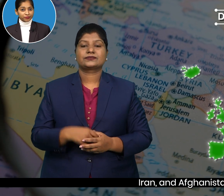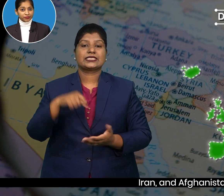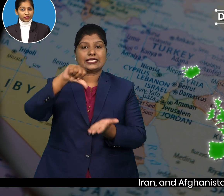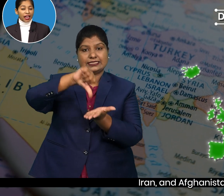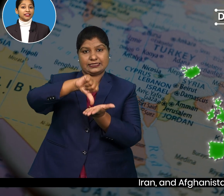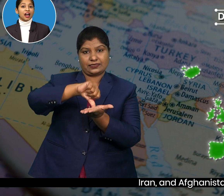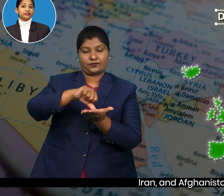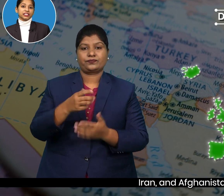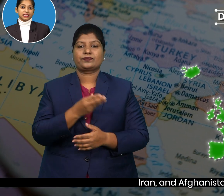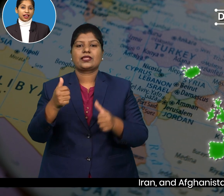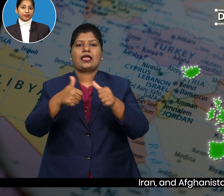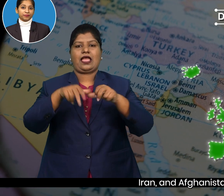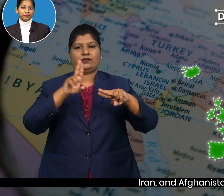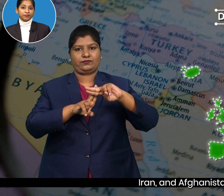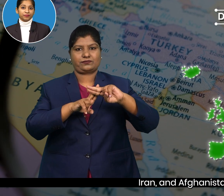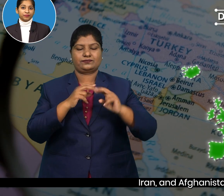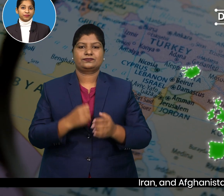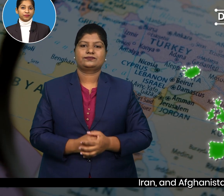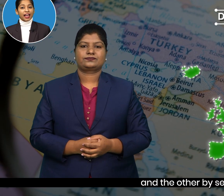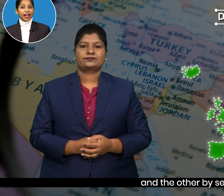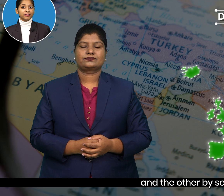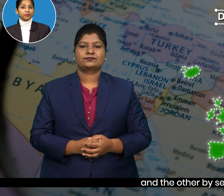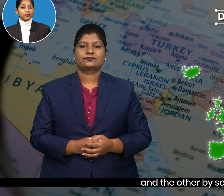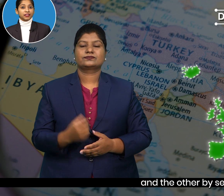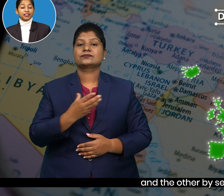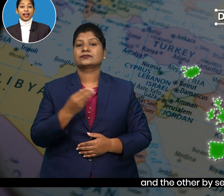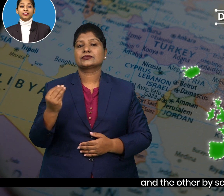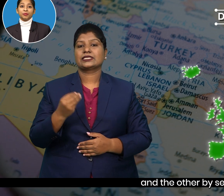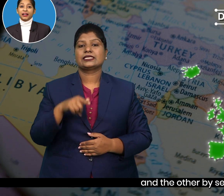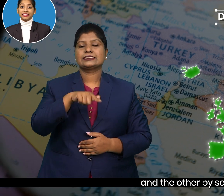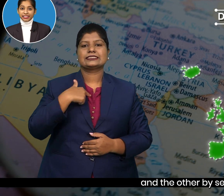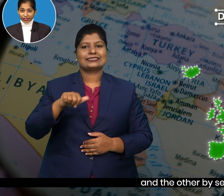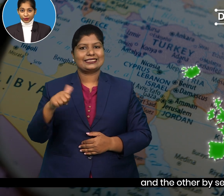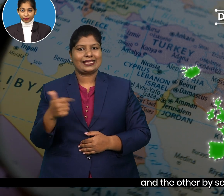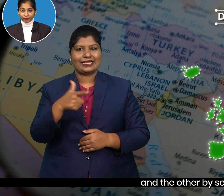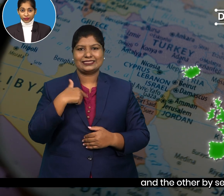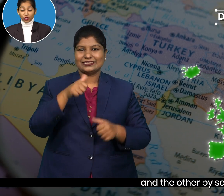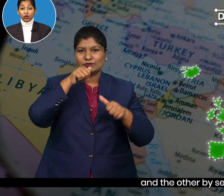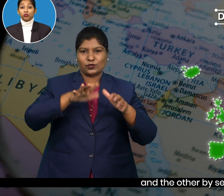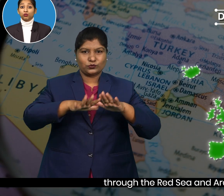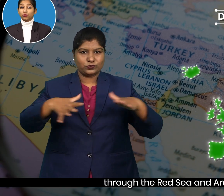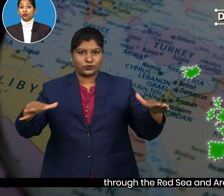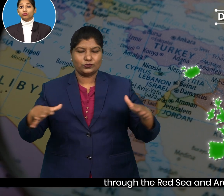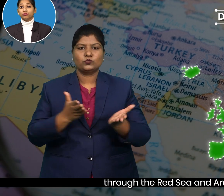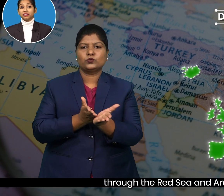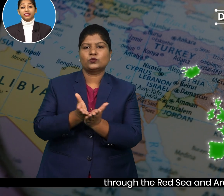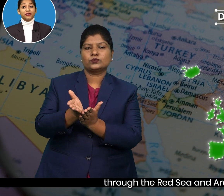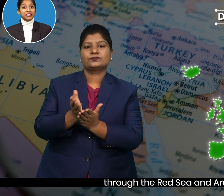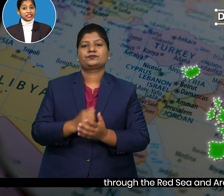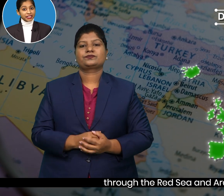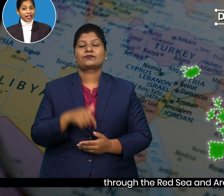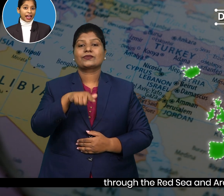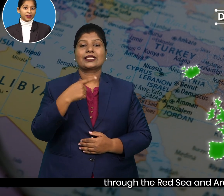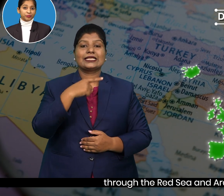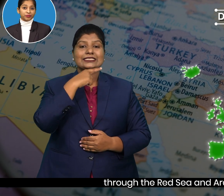Iran and Afghanistan, and the other by sea through the